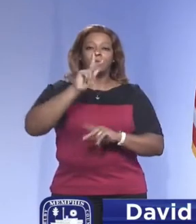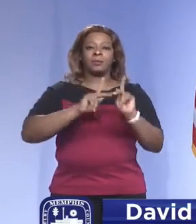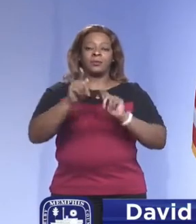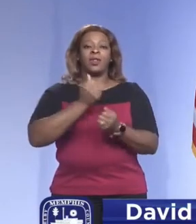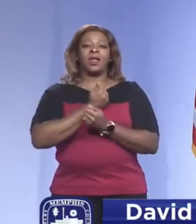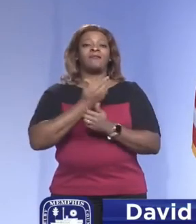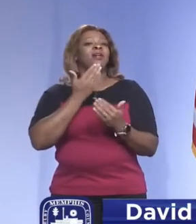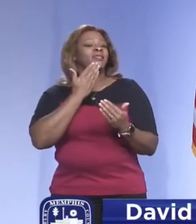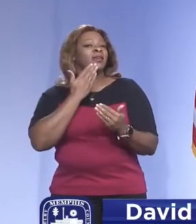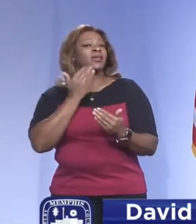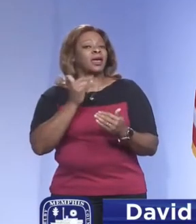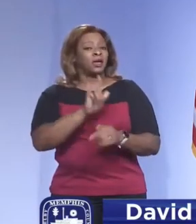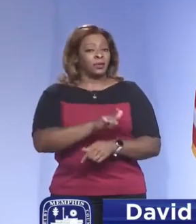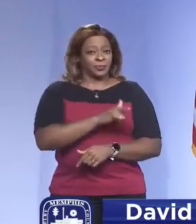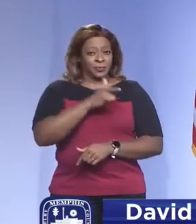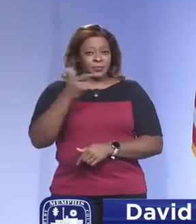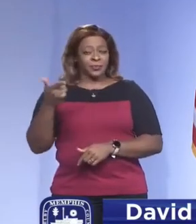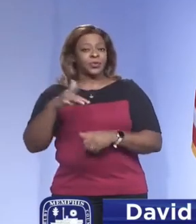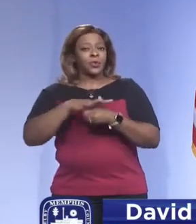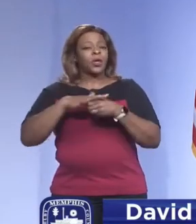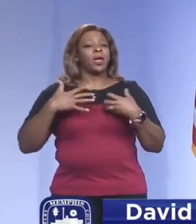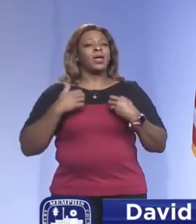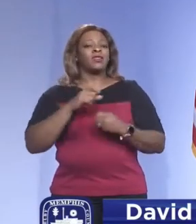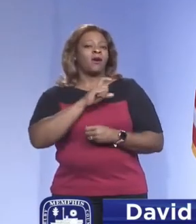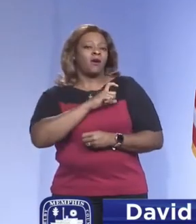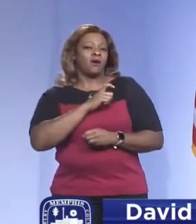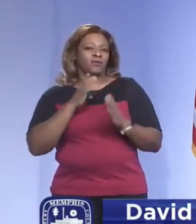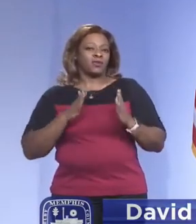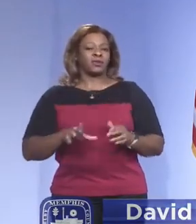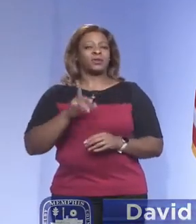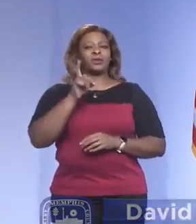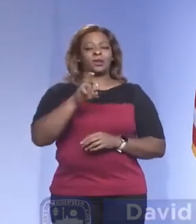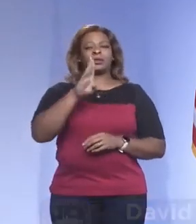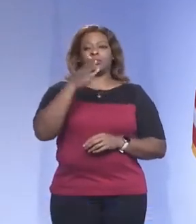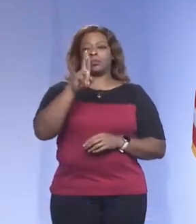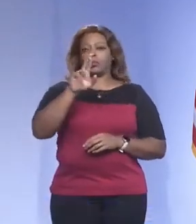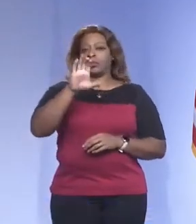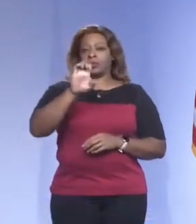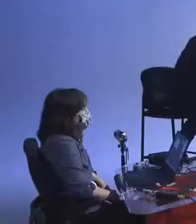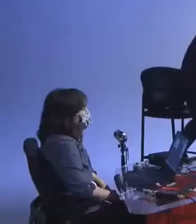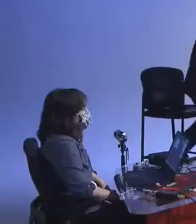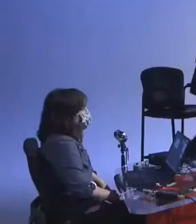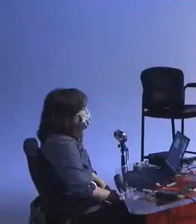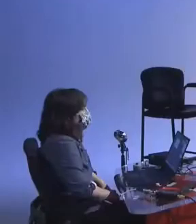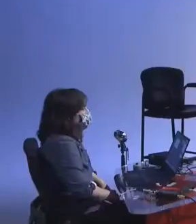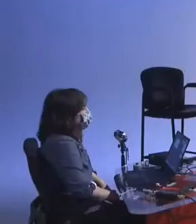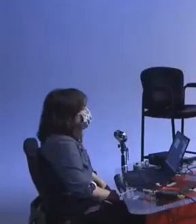Thank you. And with that, I'm going to turn it over to our local health officer, Dr. Bruce Randolph.